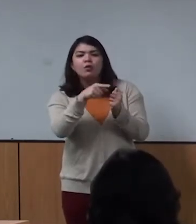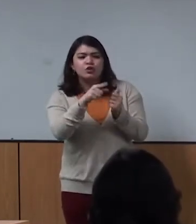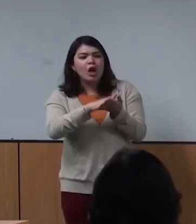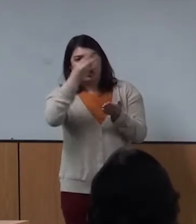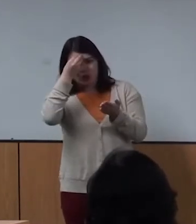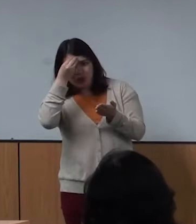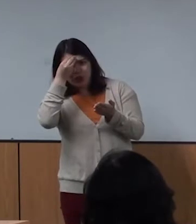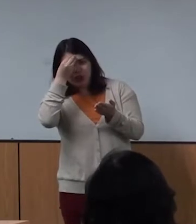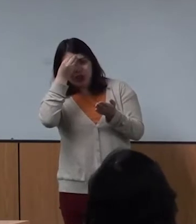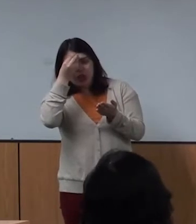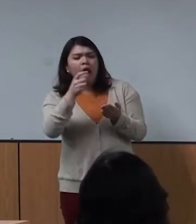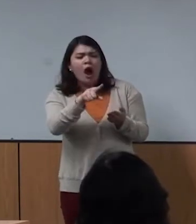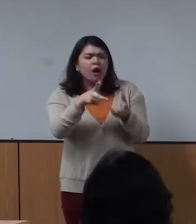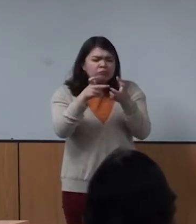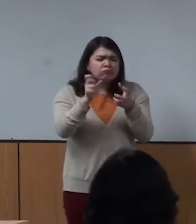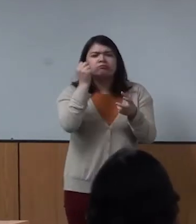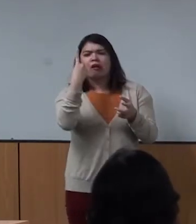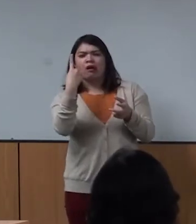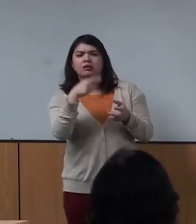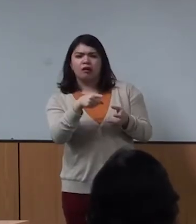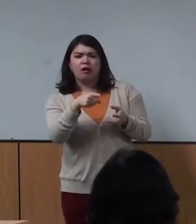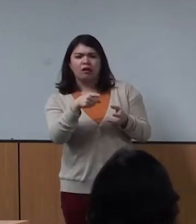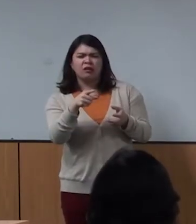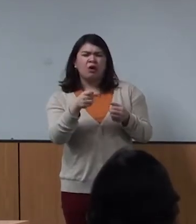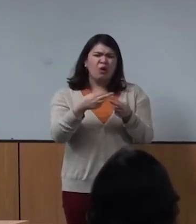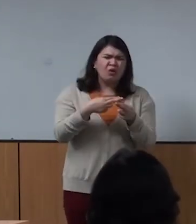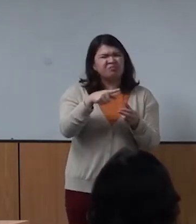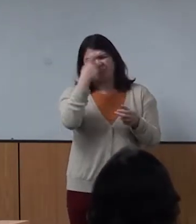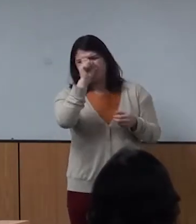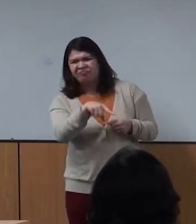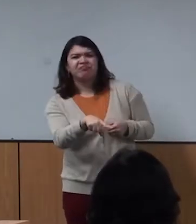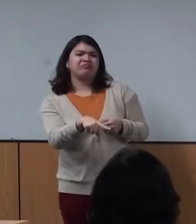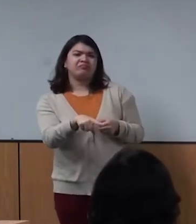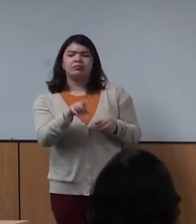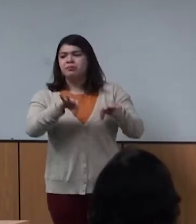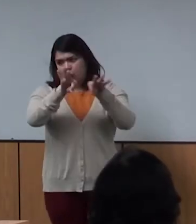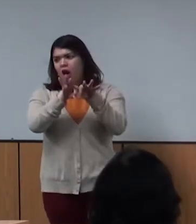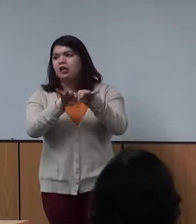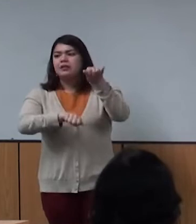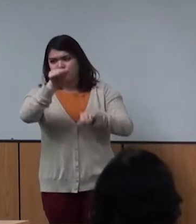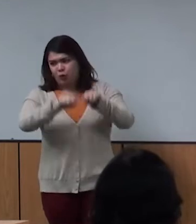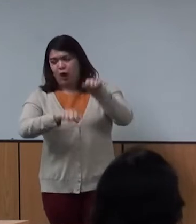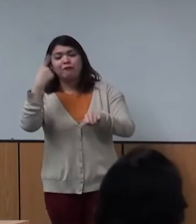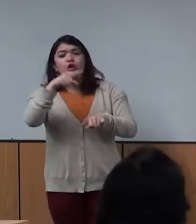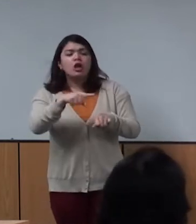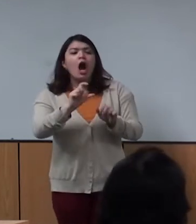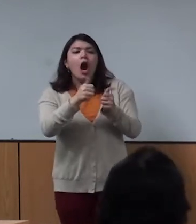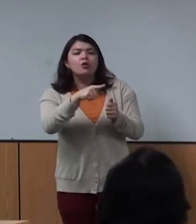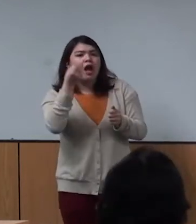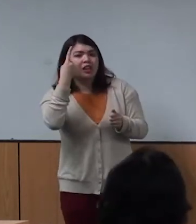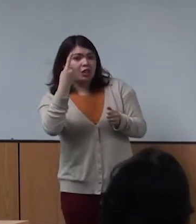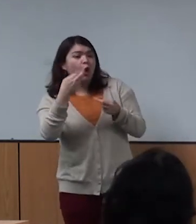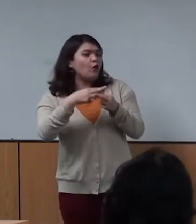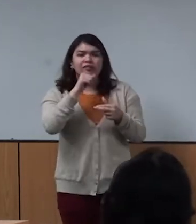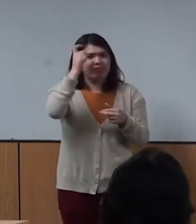student is able to understand how he or she is able to learn. So assessment as learning,